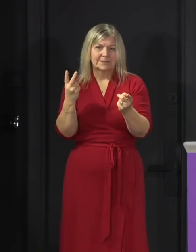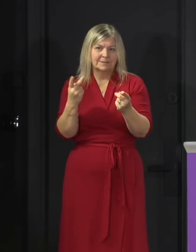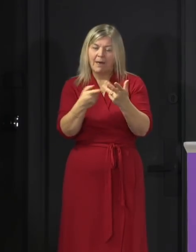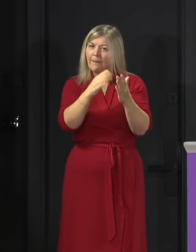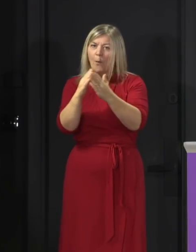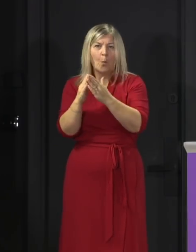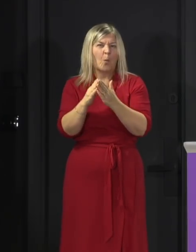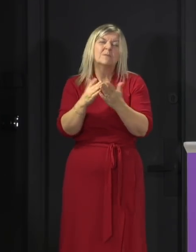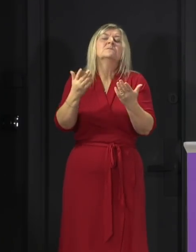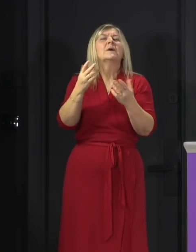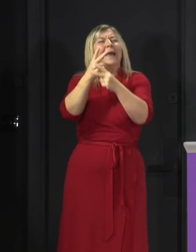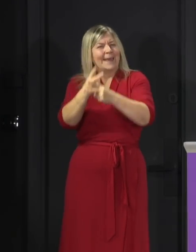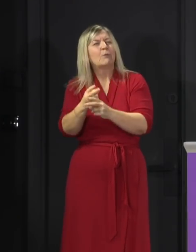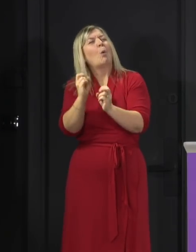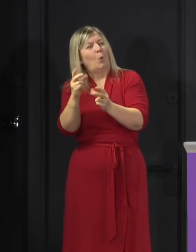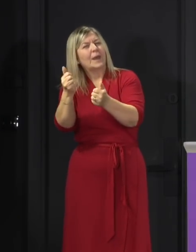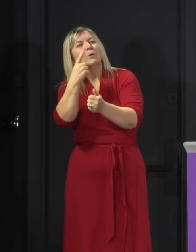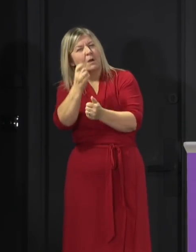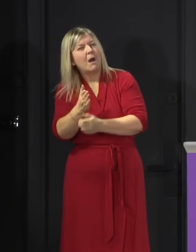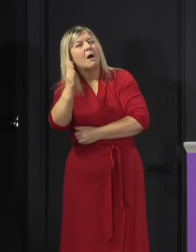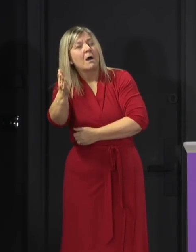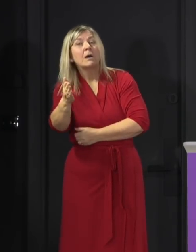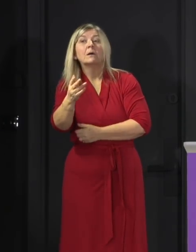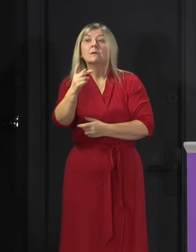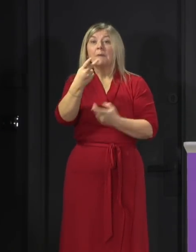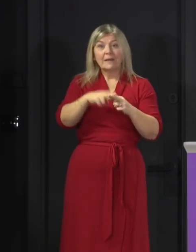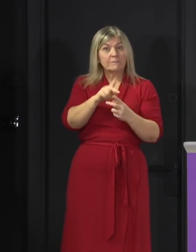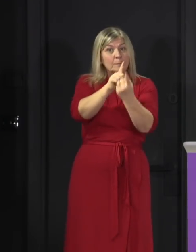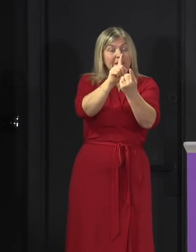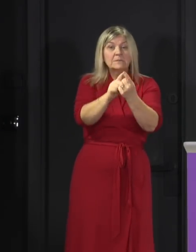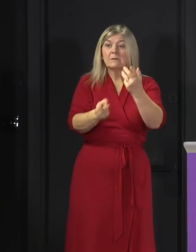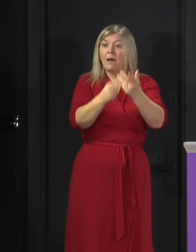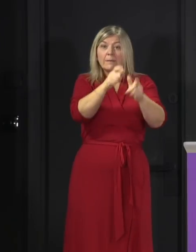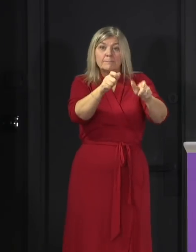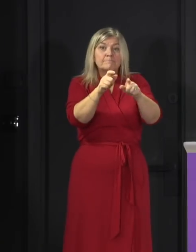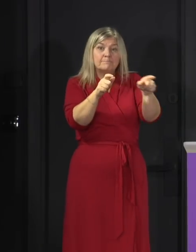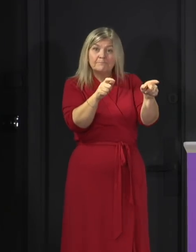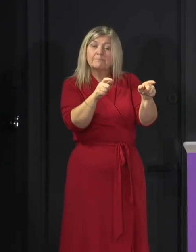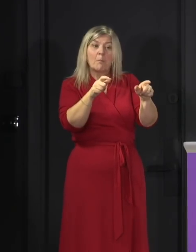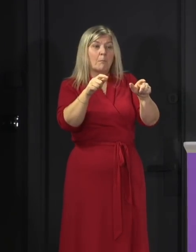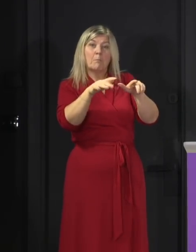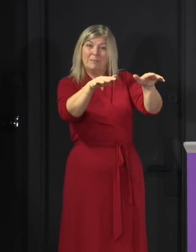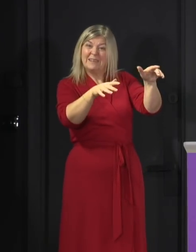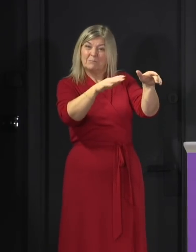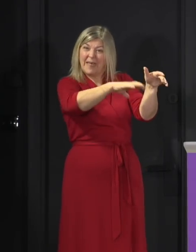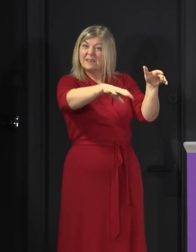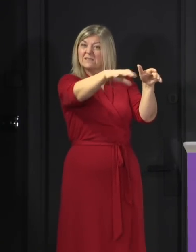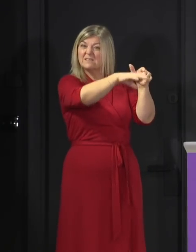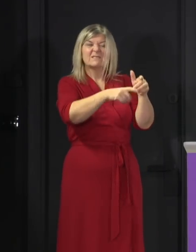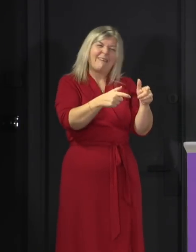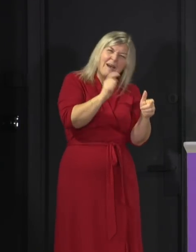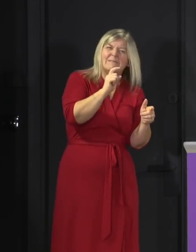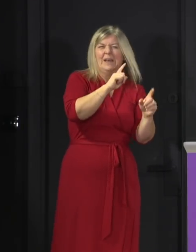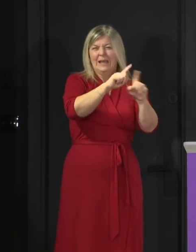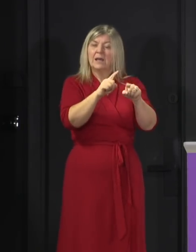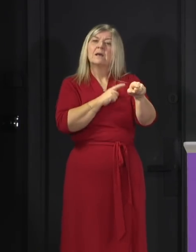for example. If you are meeting people from other households outdoors or in indoor public places, remember the limit. There should be no more than 6